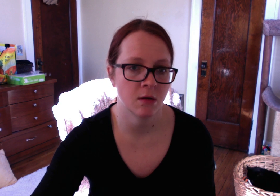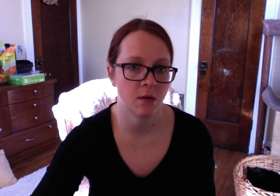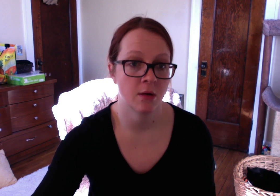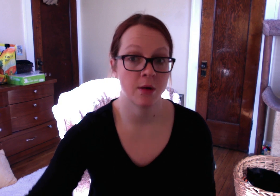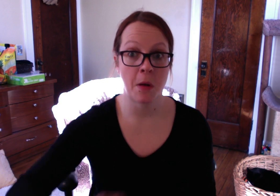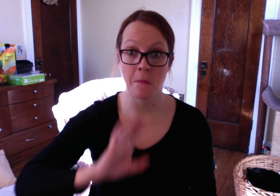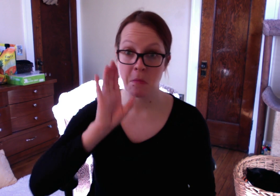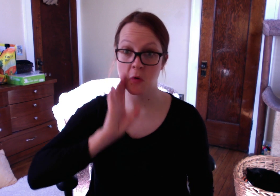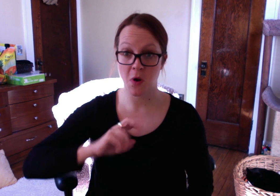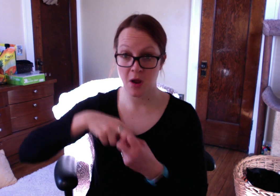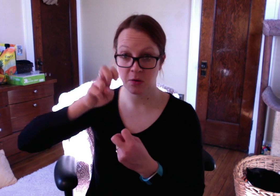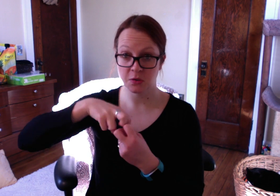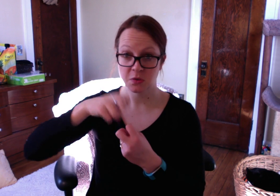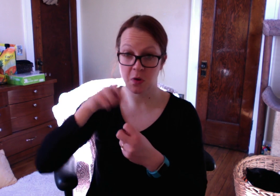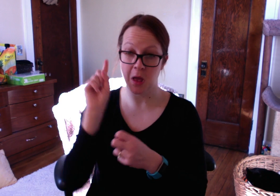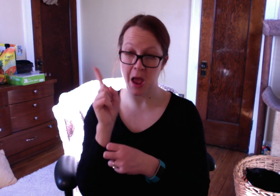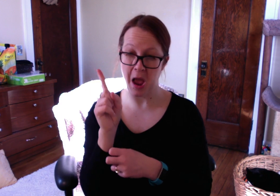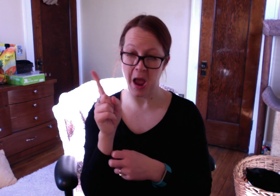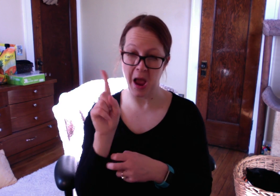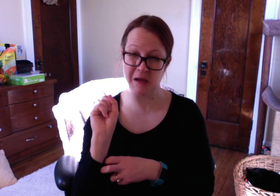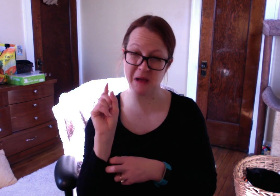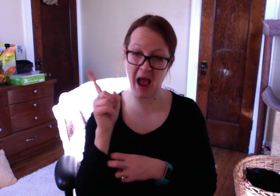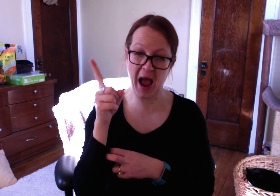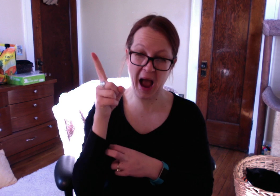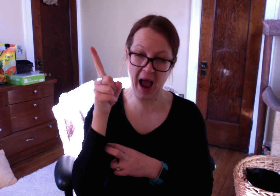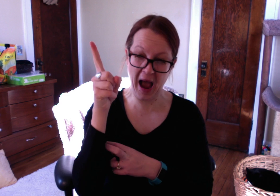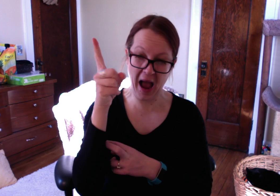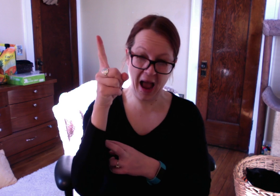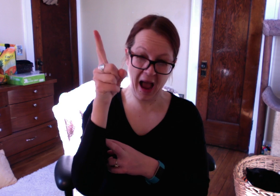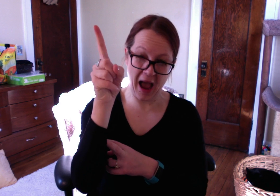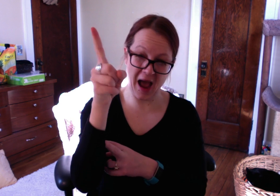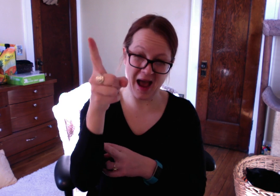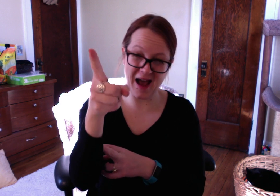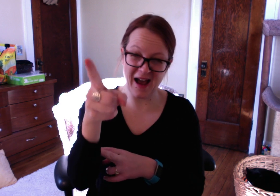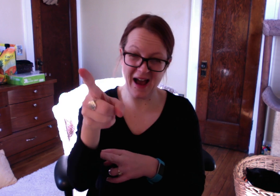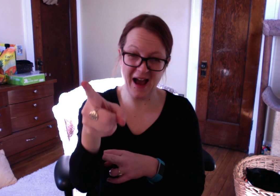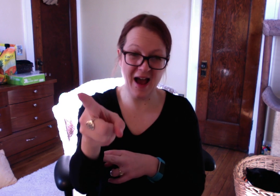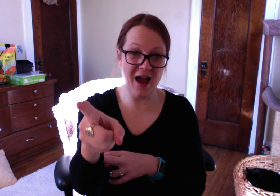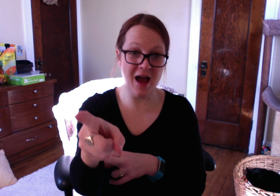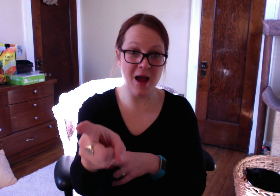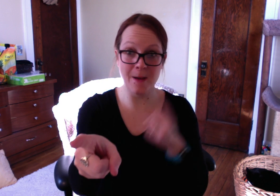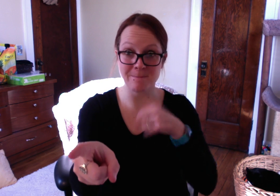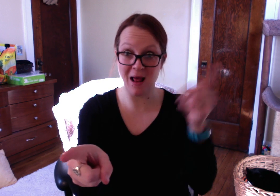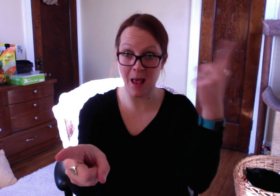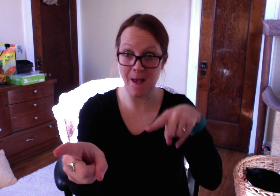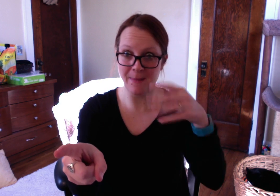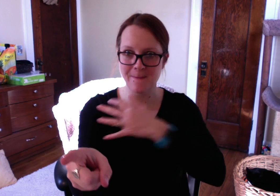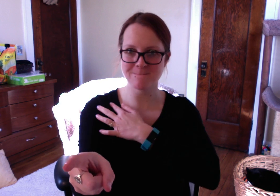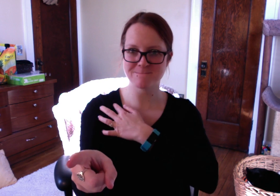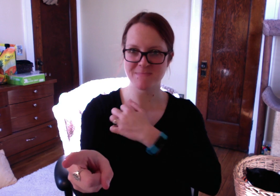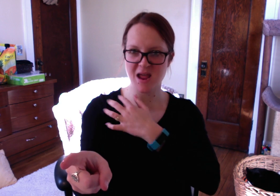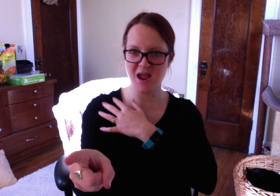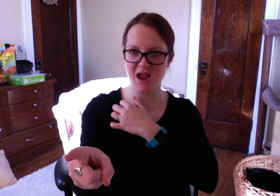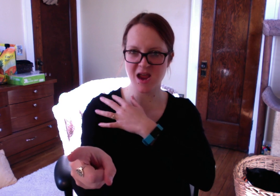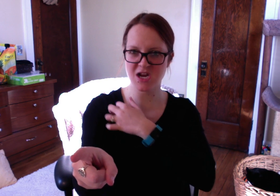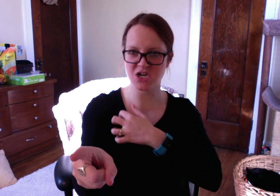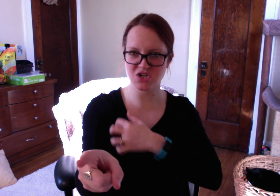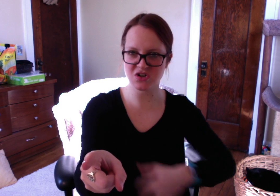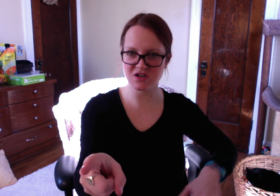Little Brown Squirrel dove for the door to his home. But Bear was faster than he looked.